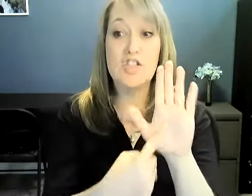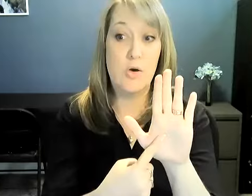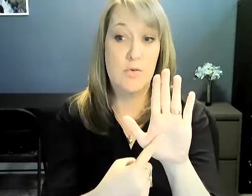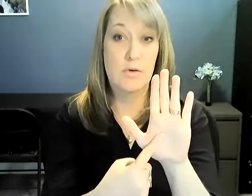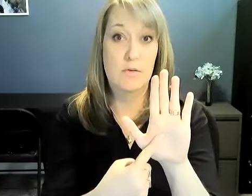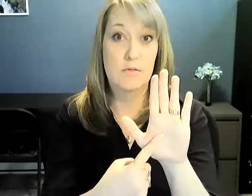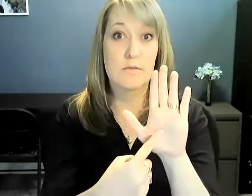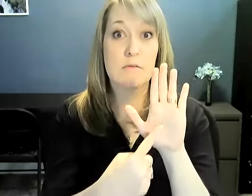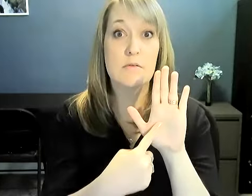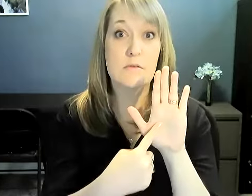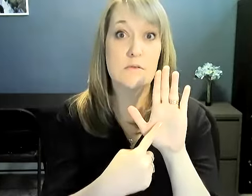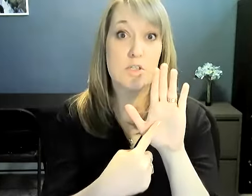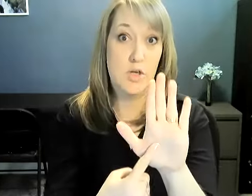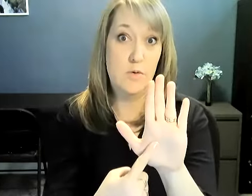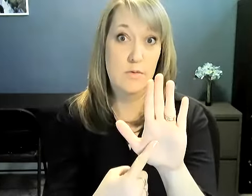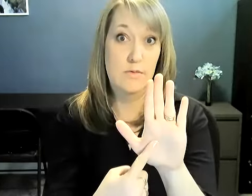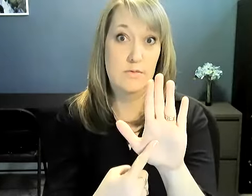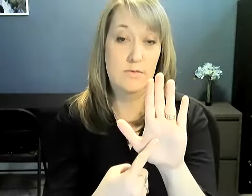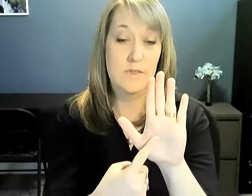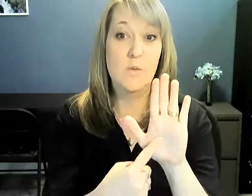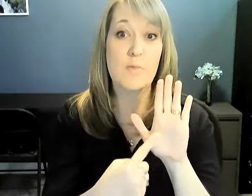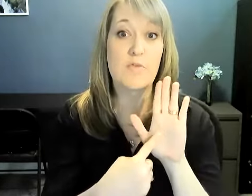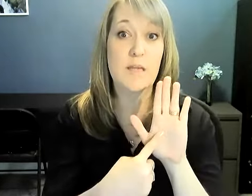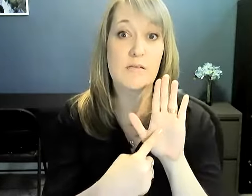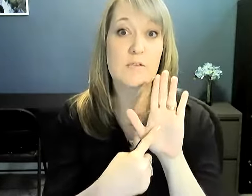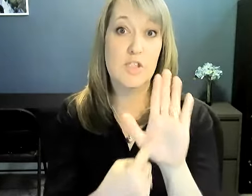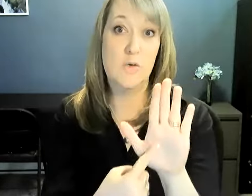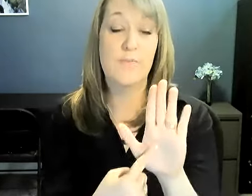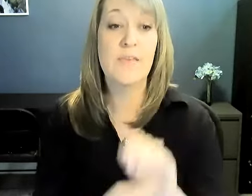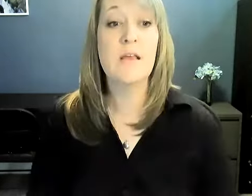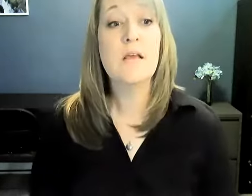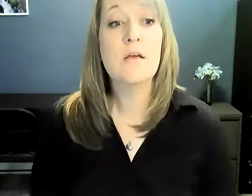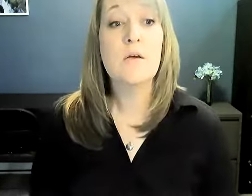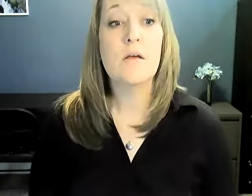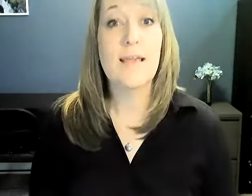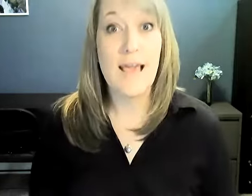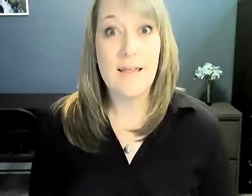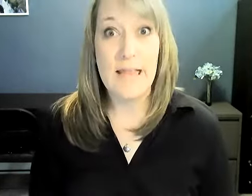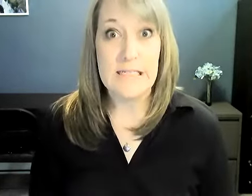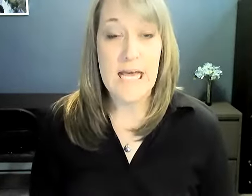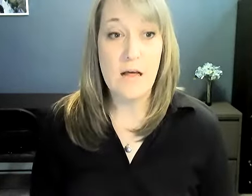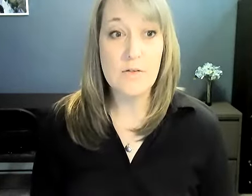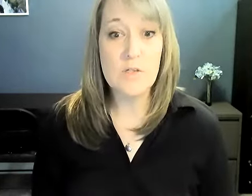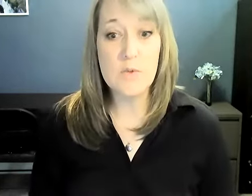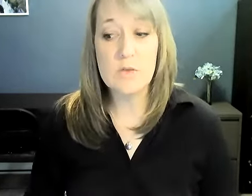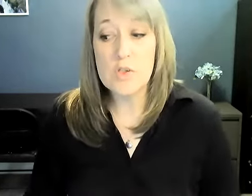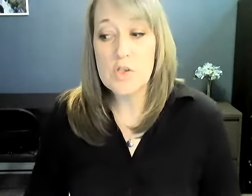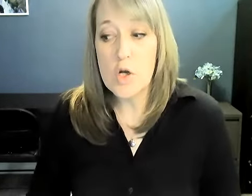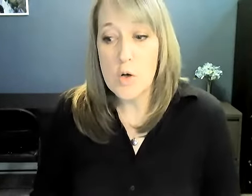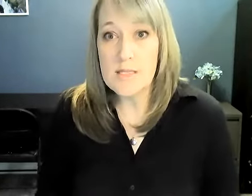Show. Show. In one movement. Show. Again, like tell, usually when you show